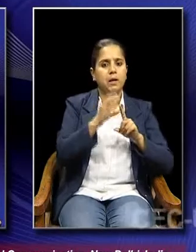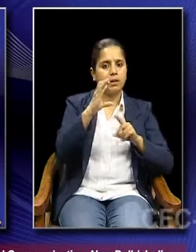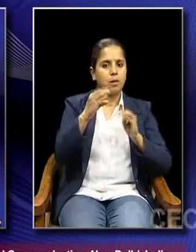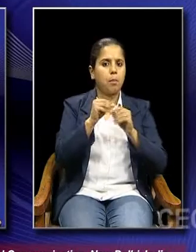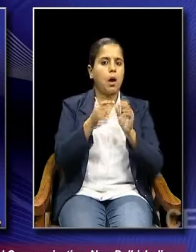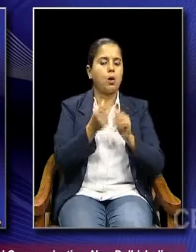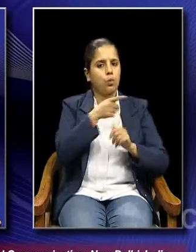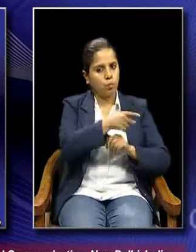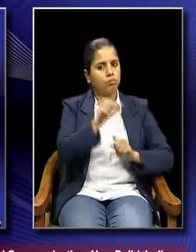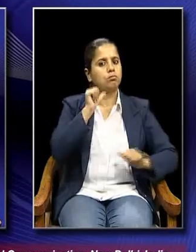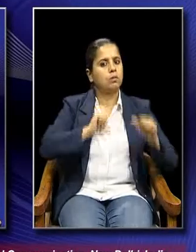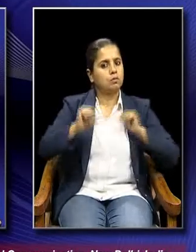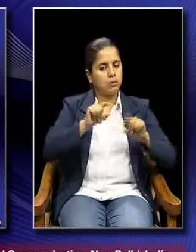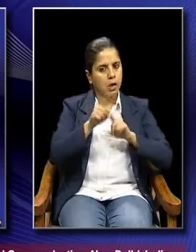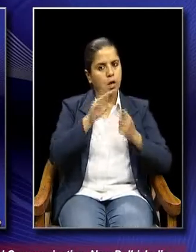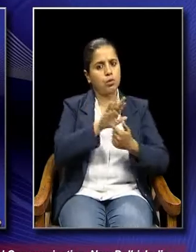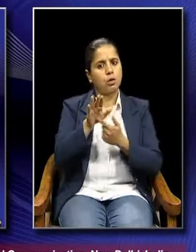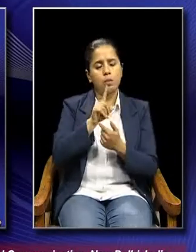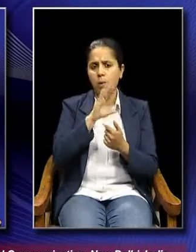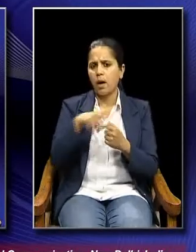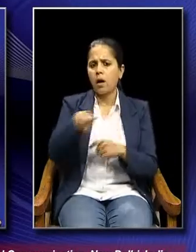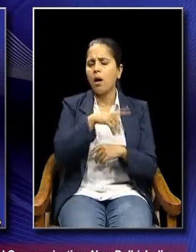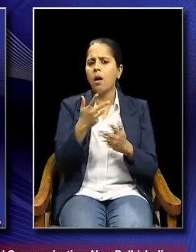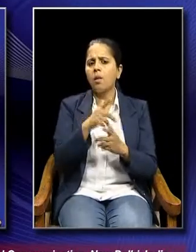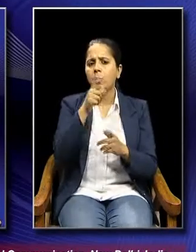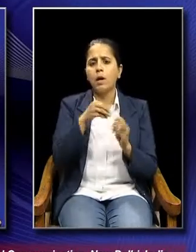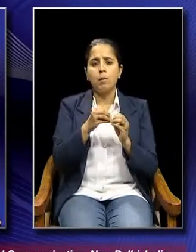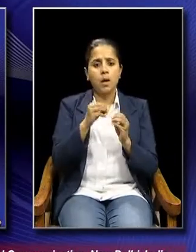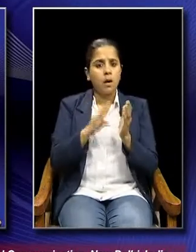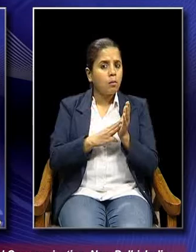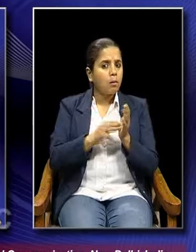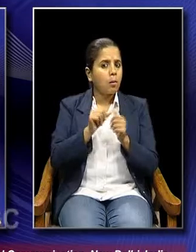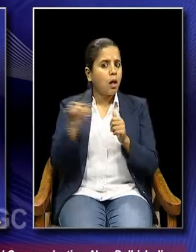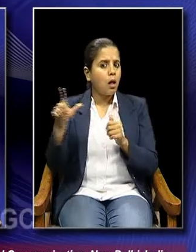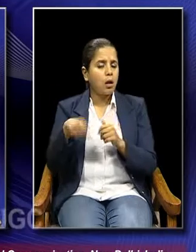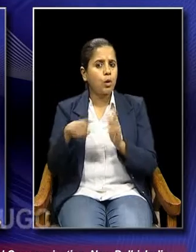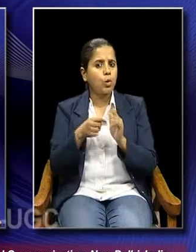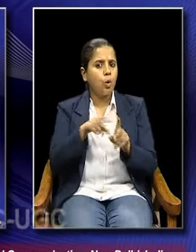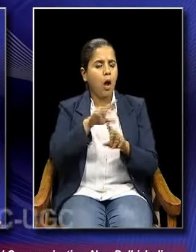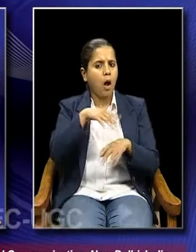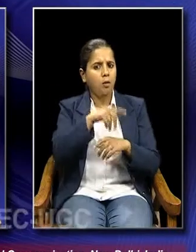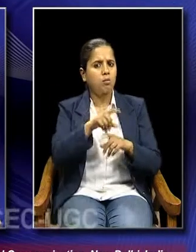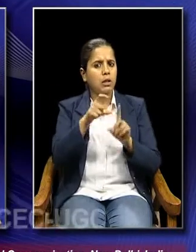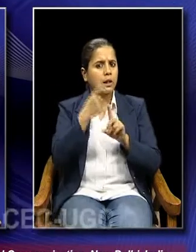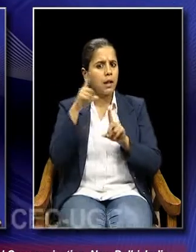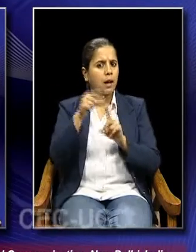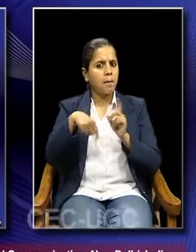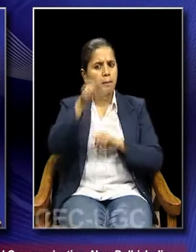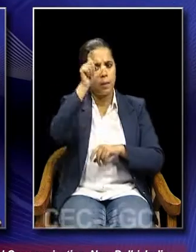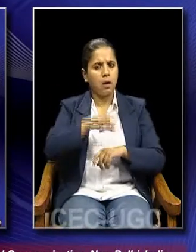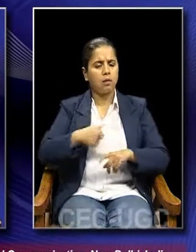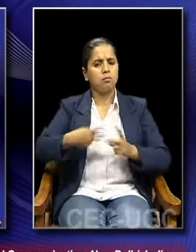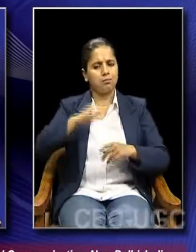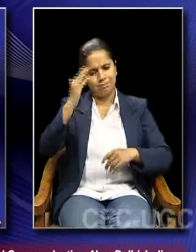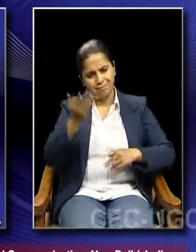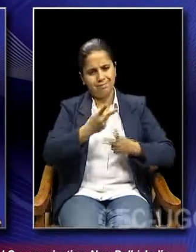played that role. And the kind of treatment which was given by Bimal Roy to Devdas, and how Dilip Kumar played the role of